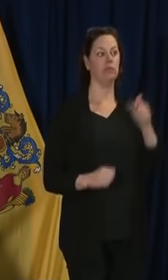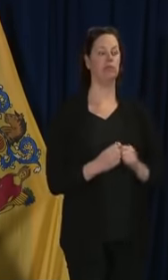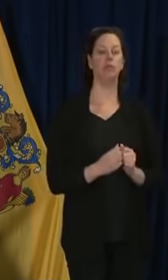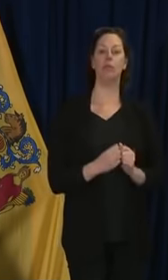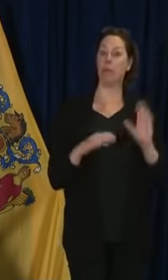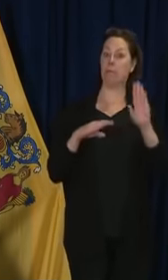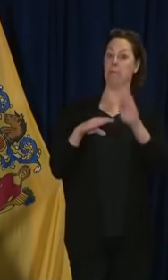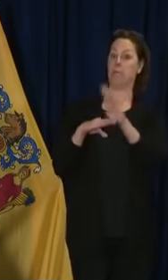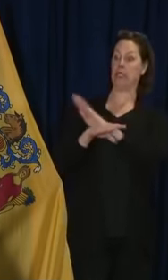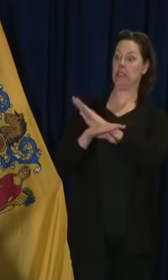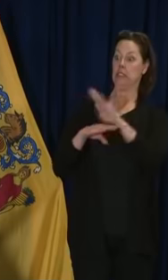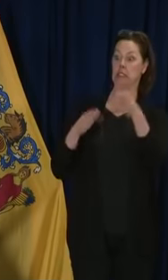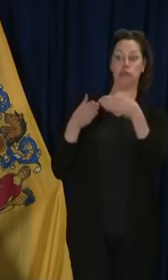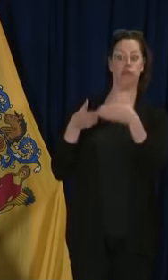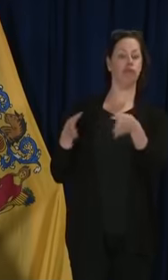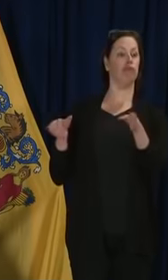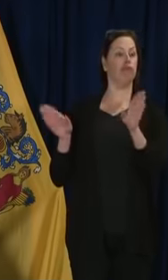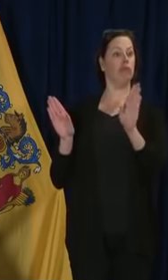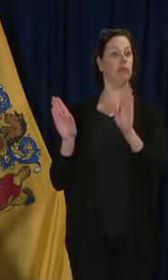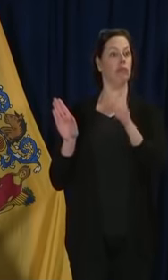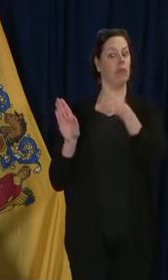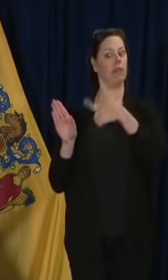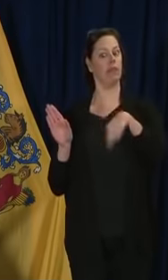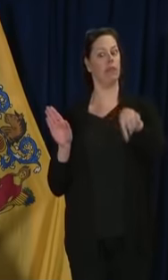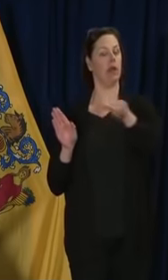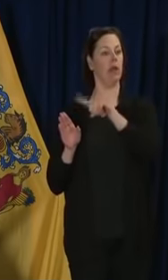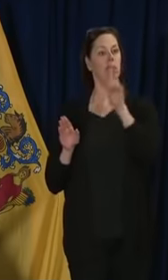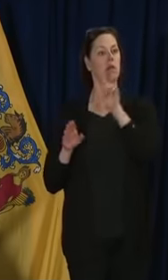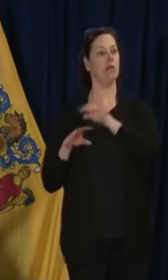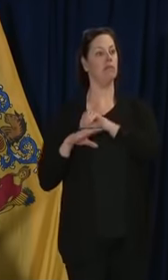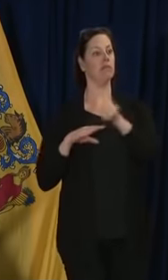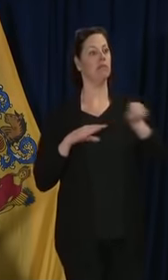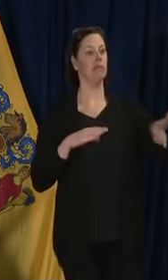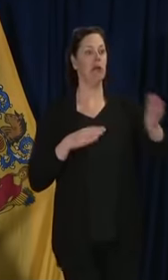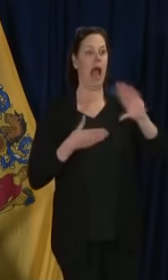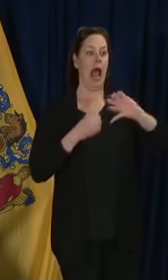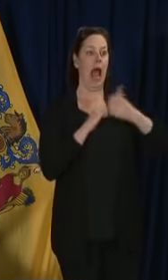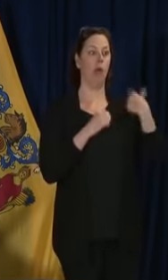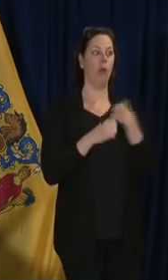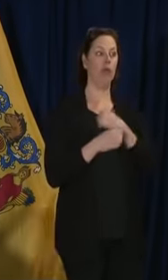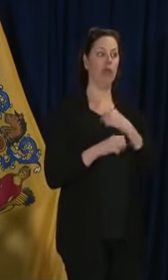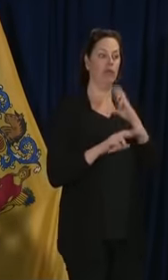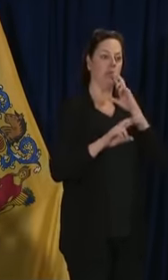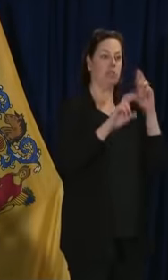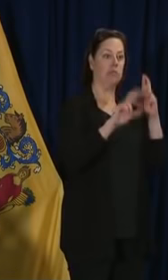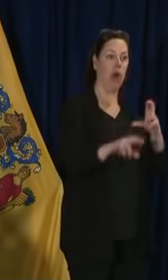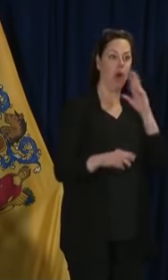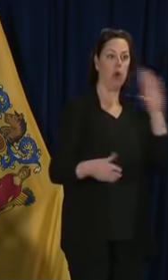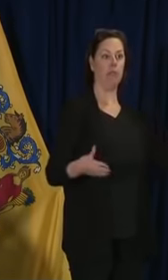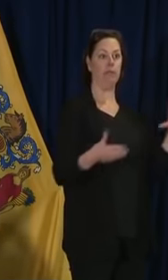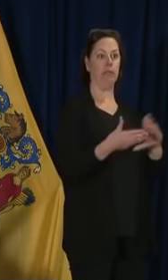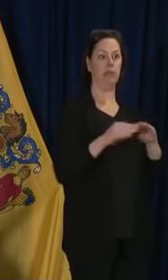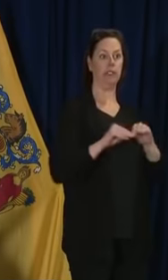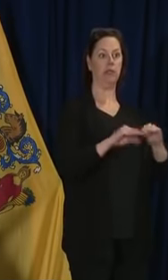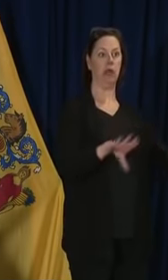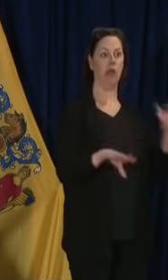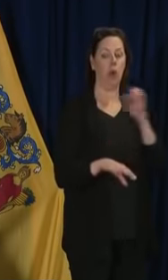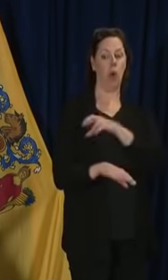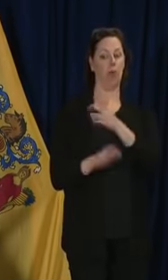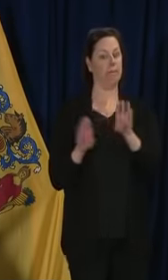Businesses, which play a direct role in our response efforts or are necessary for the public's